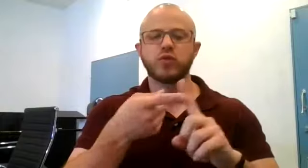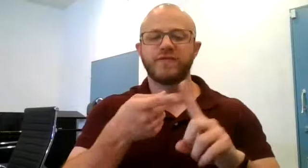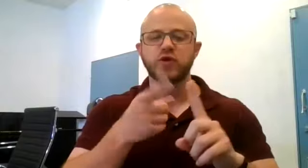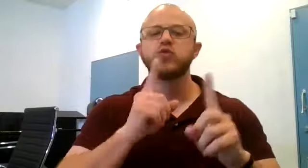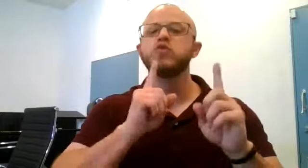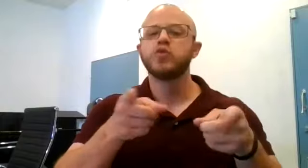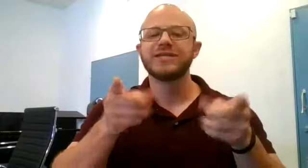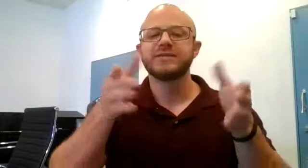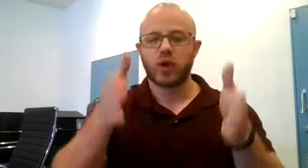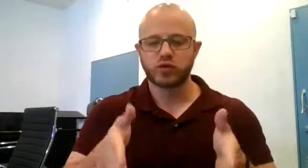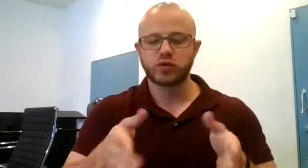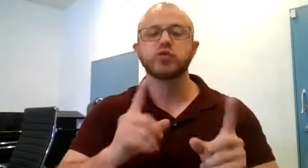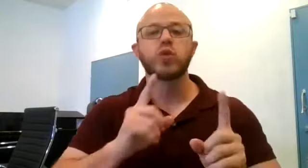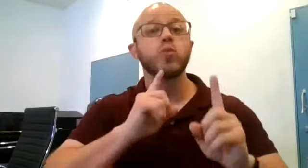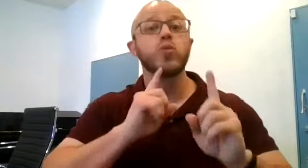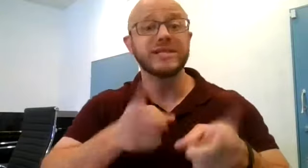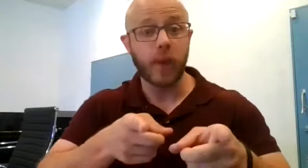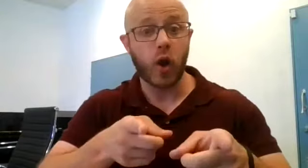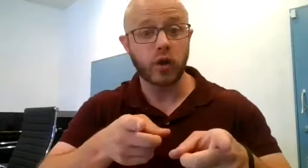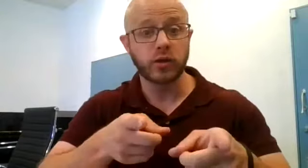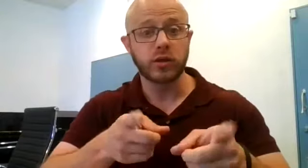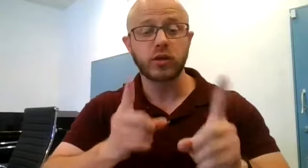agent, ER. First respond,